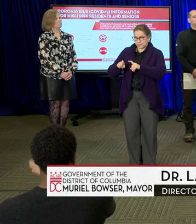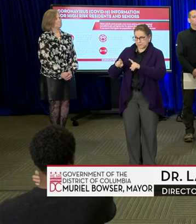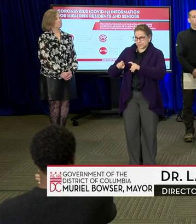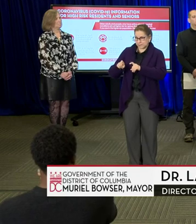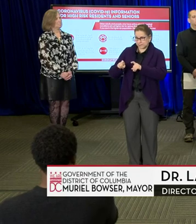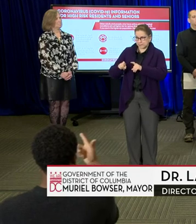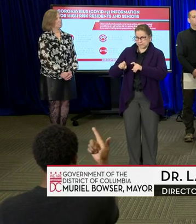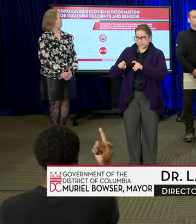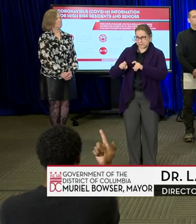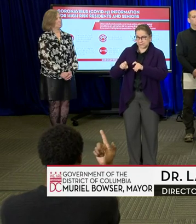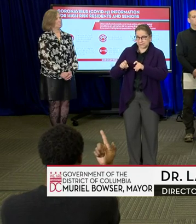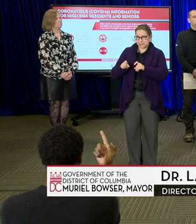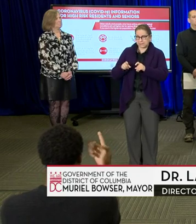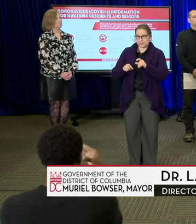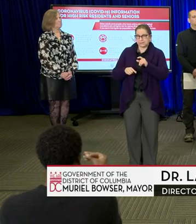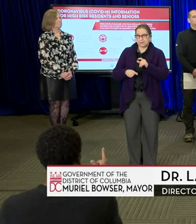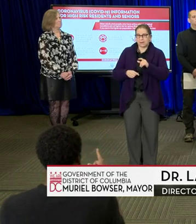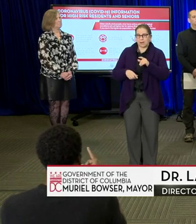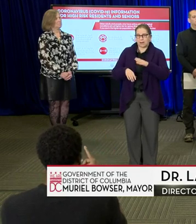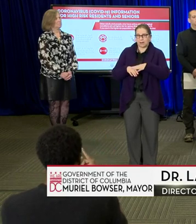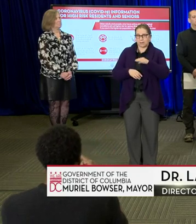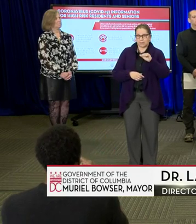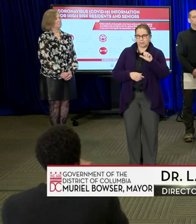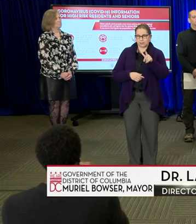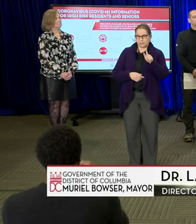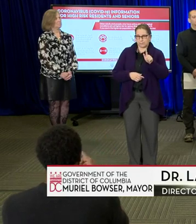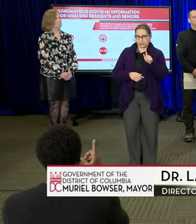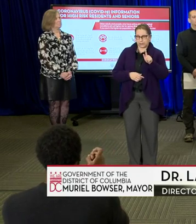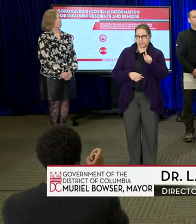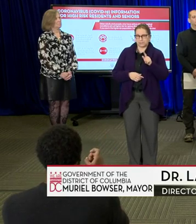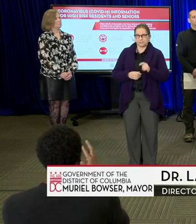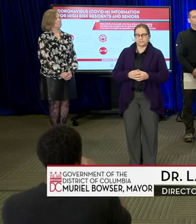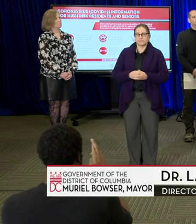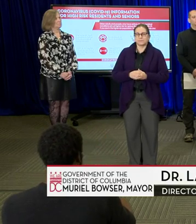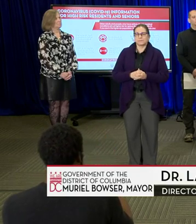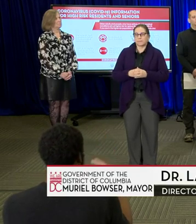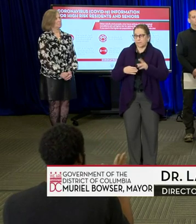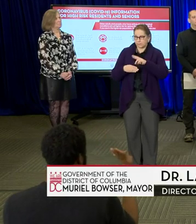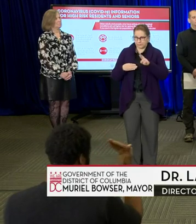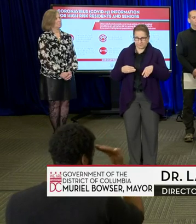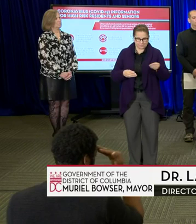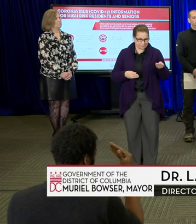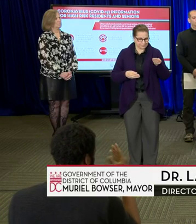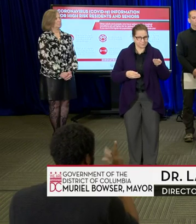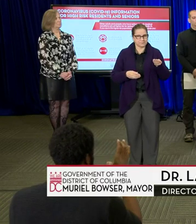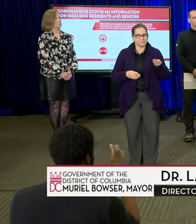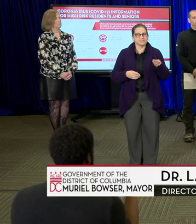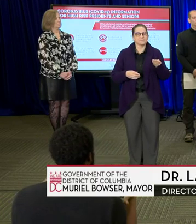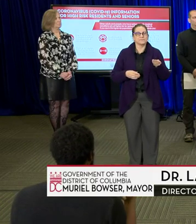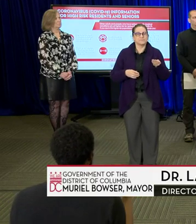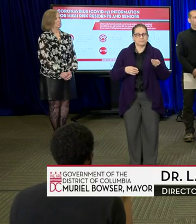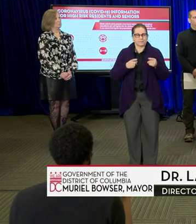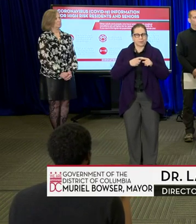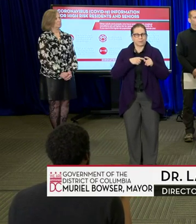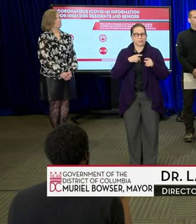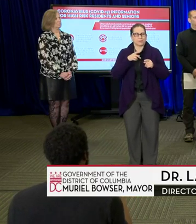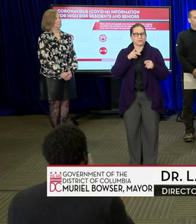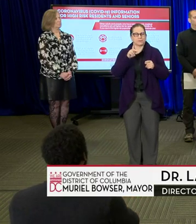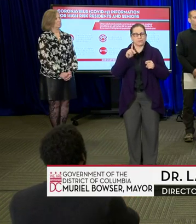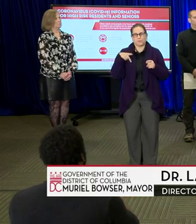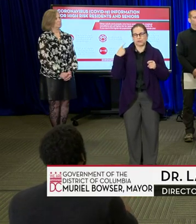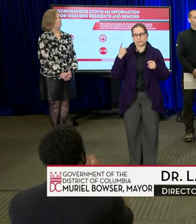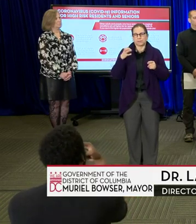21st, and their test results were known to the D.C. Department of Health and had previously been reported out as a positive